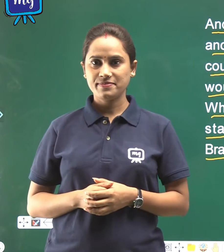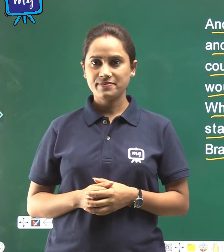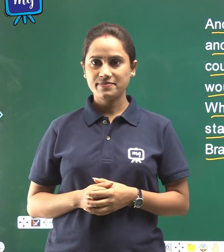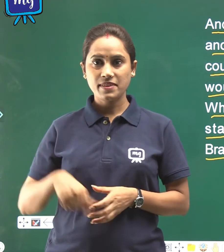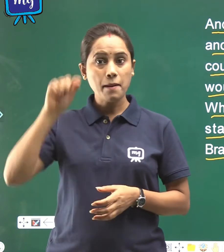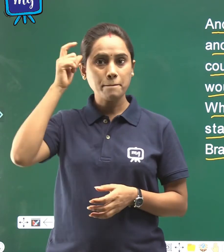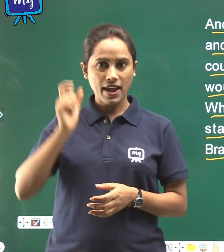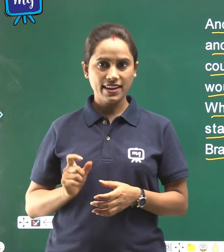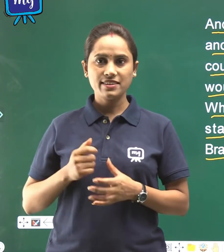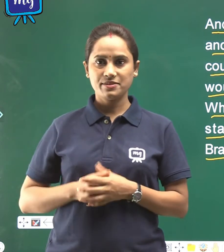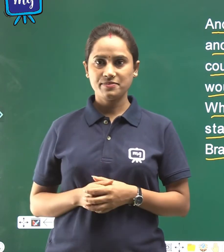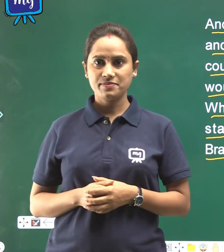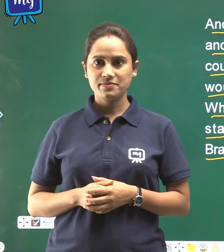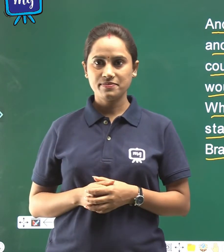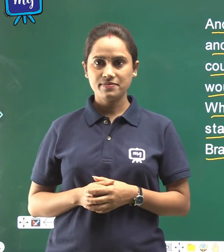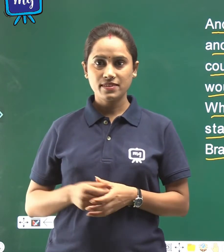mind,